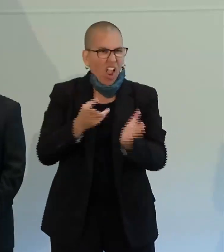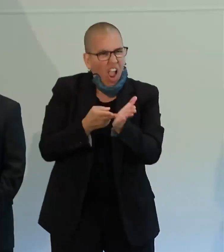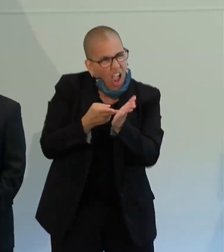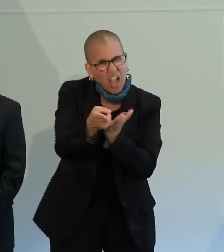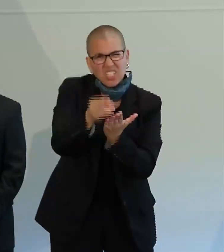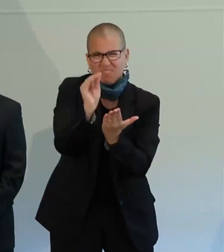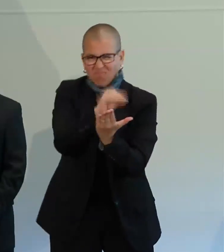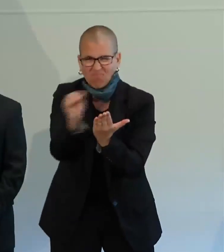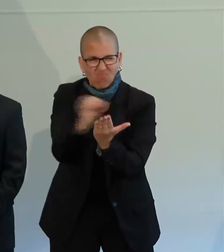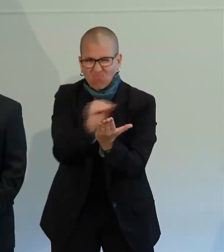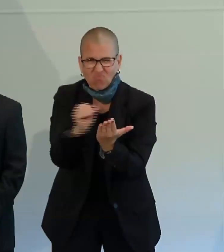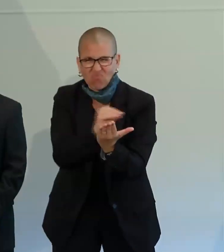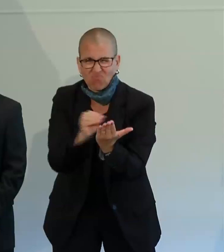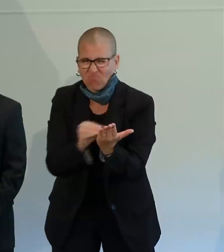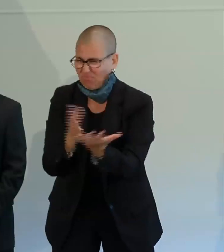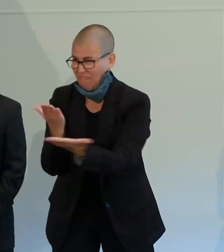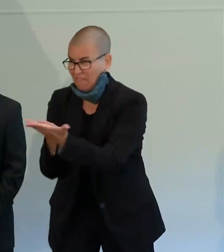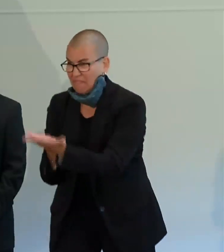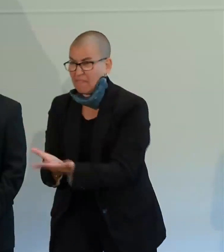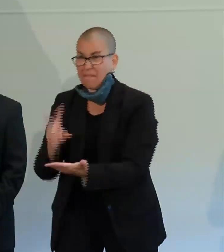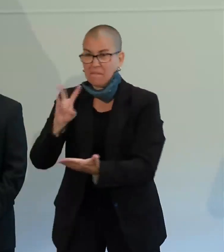we have found, and we're going to pursue them.